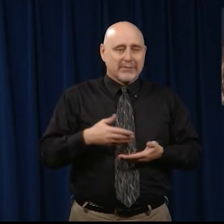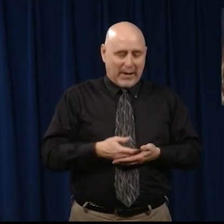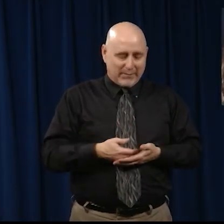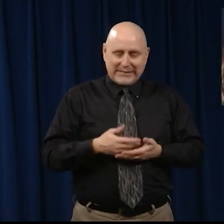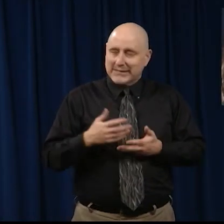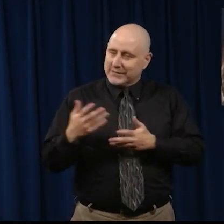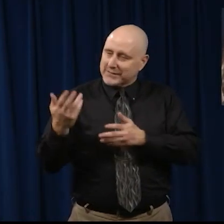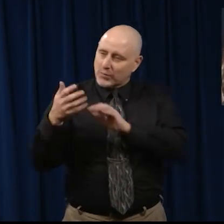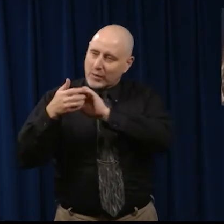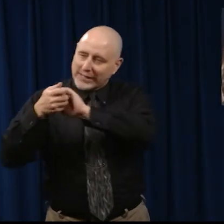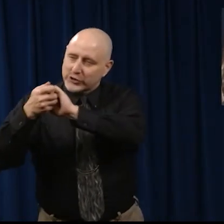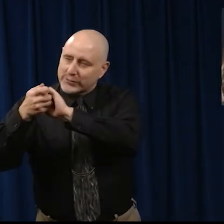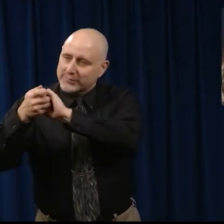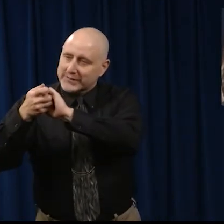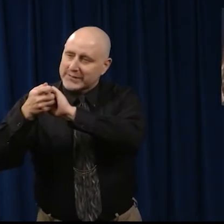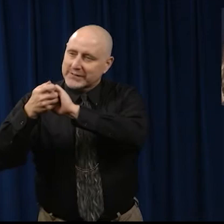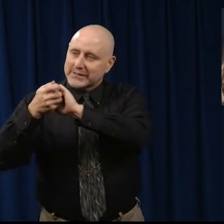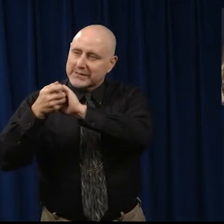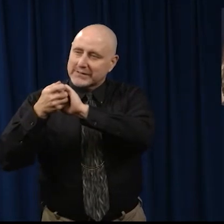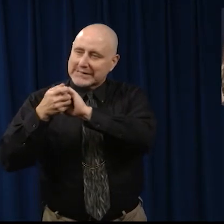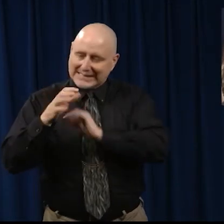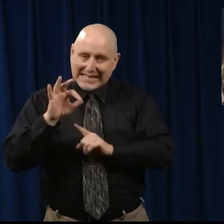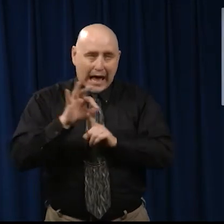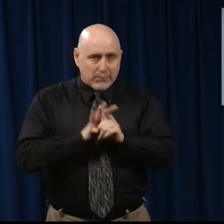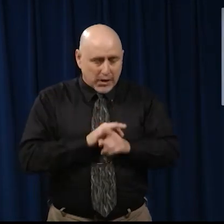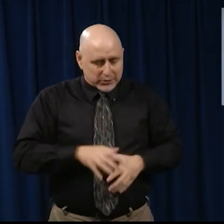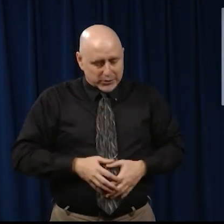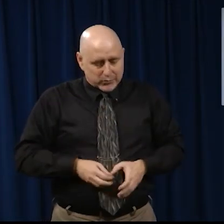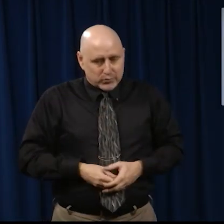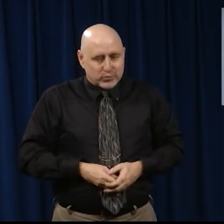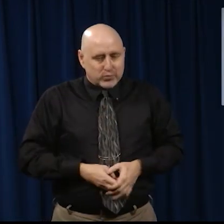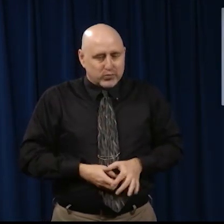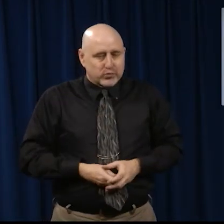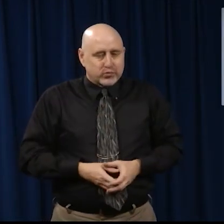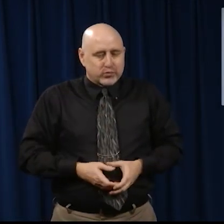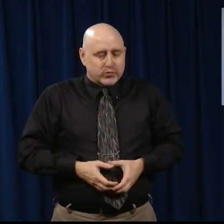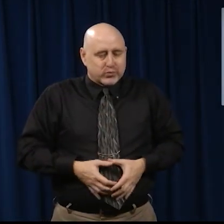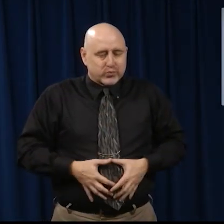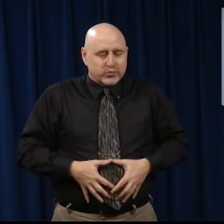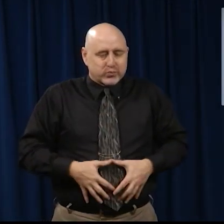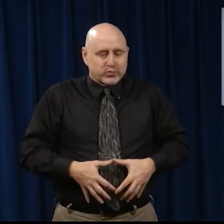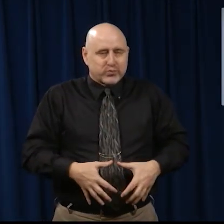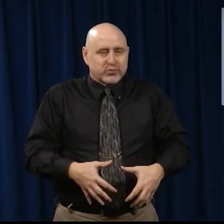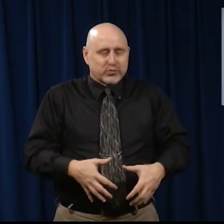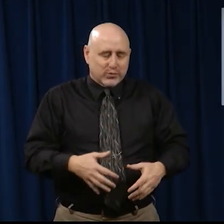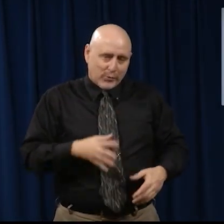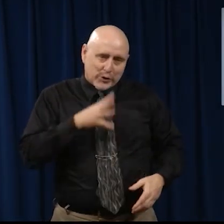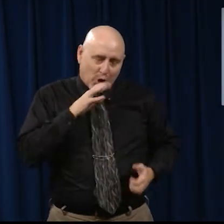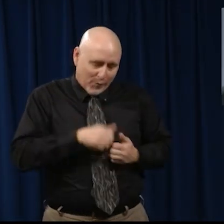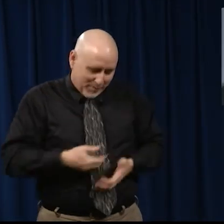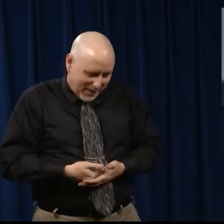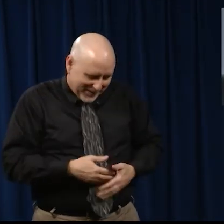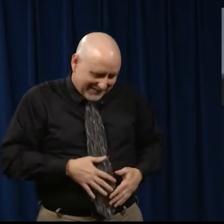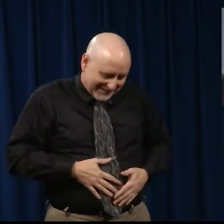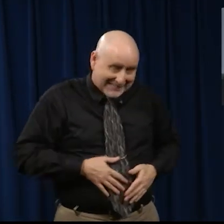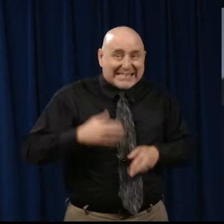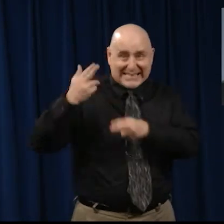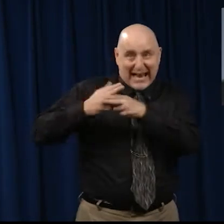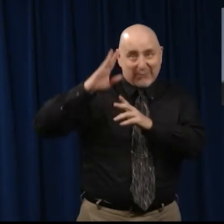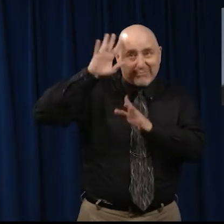supportive marriage relationship, you have a child that for 9 months has been growing inside of you. You've been talking to that child. You have named